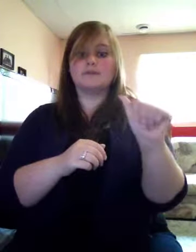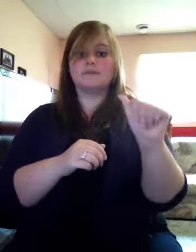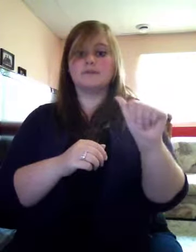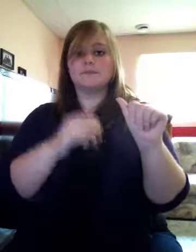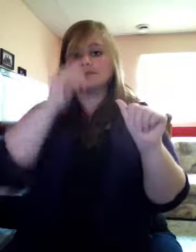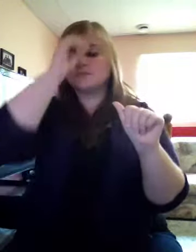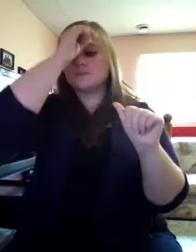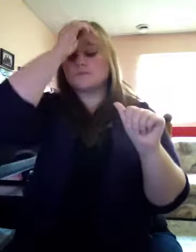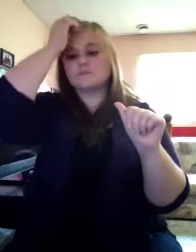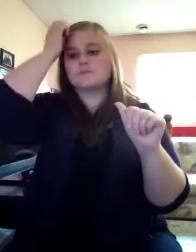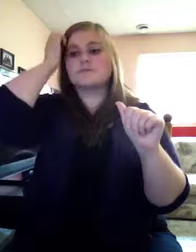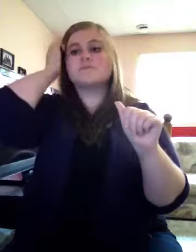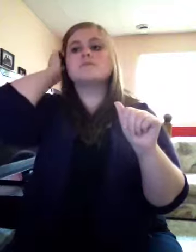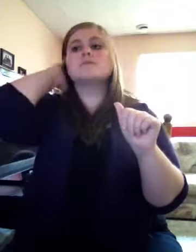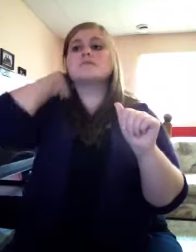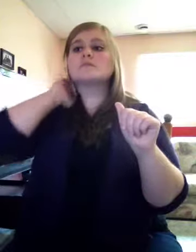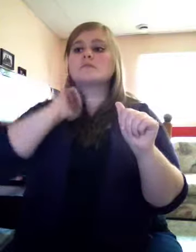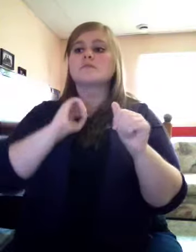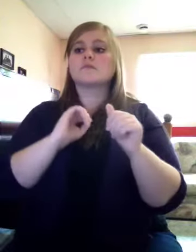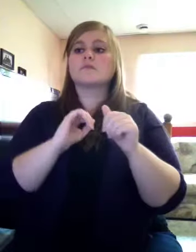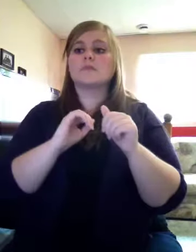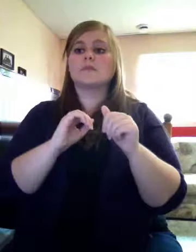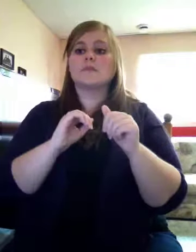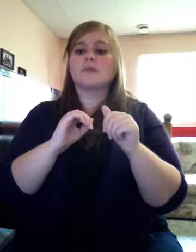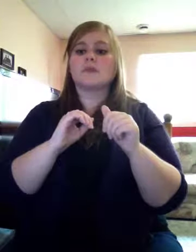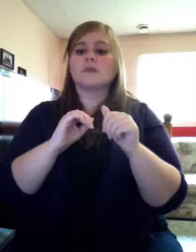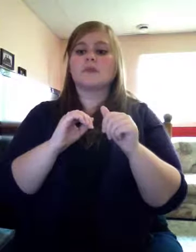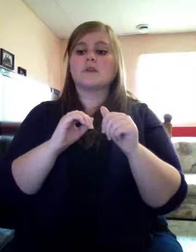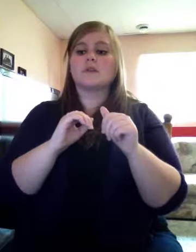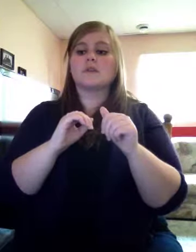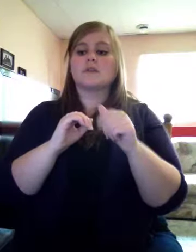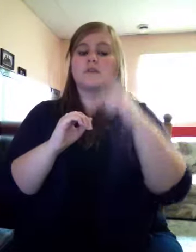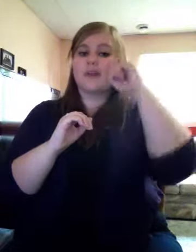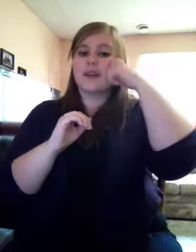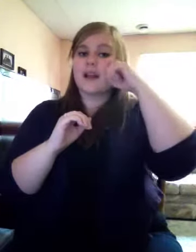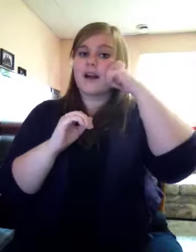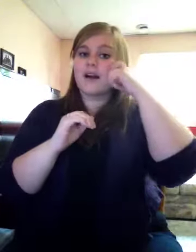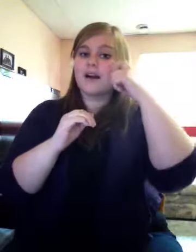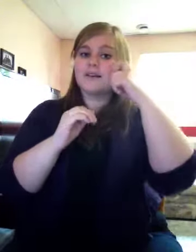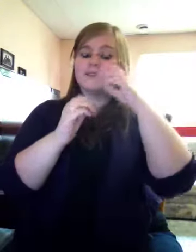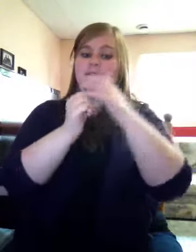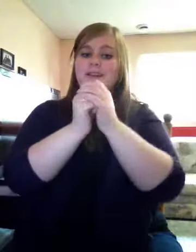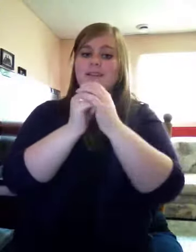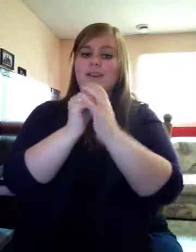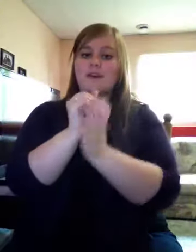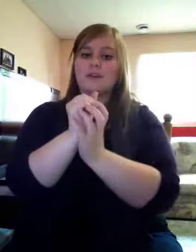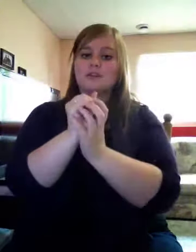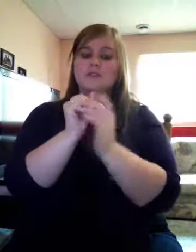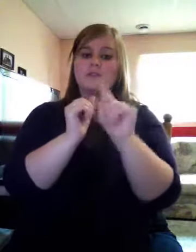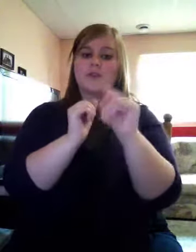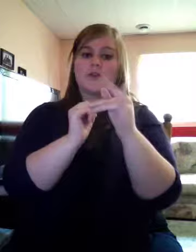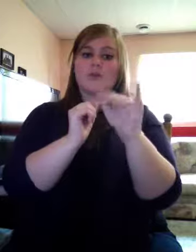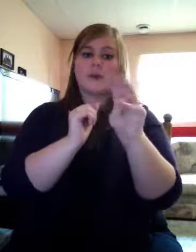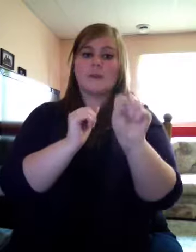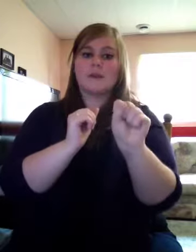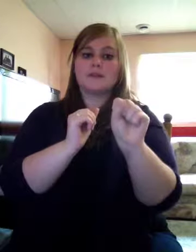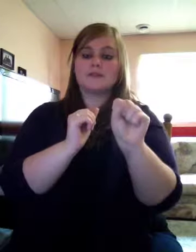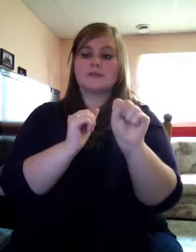interesting AAA with multiple onion skin layers of thrombus surrounding a very small lumen towards the middle of the AAA. And notice again that